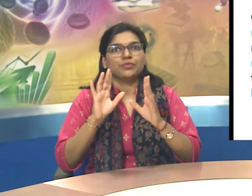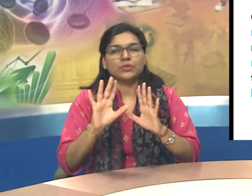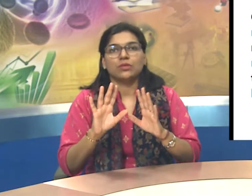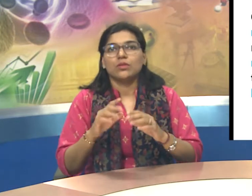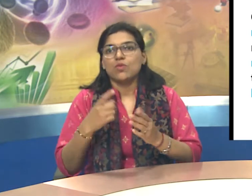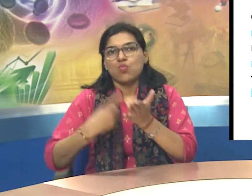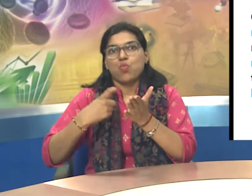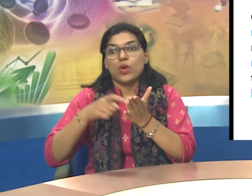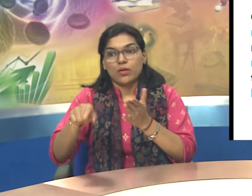Telegram